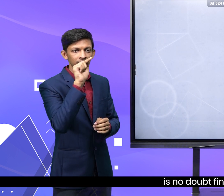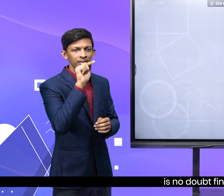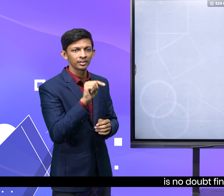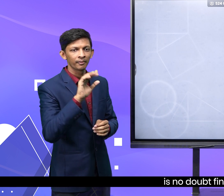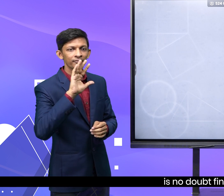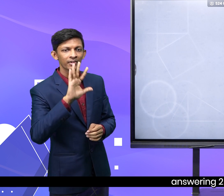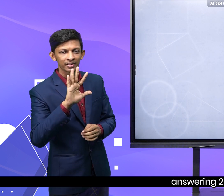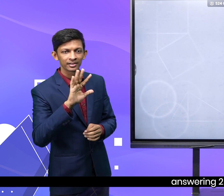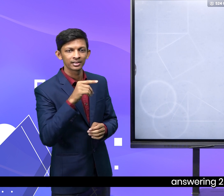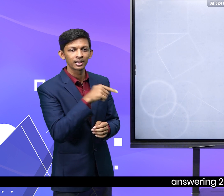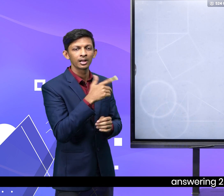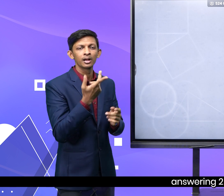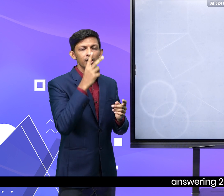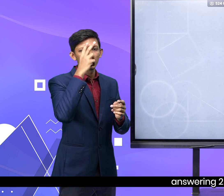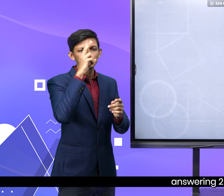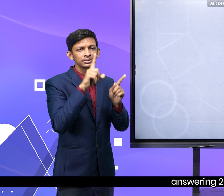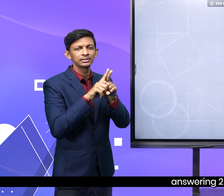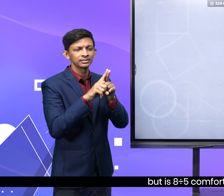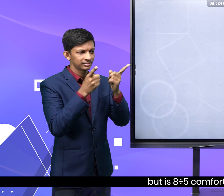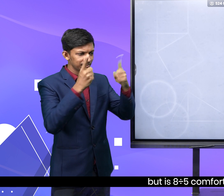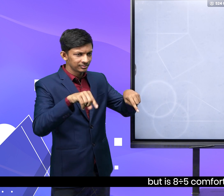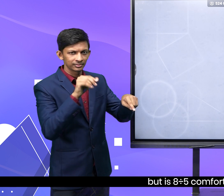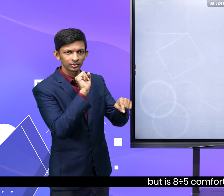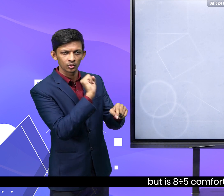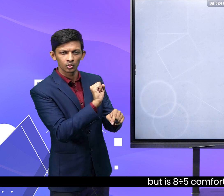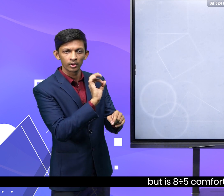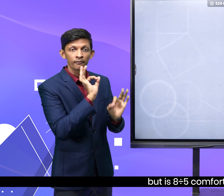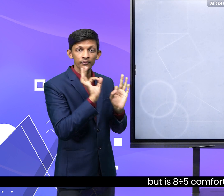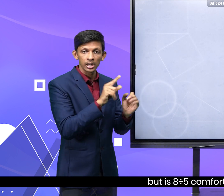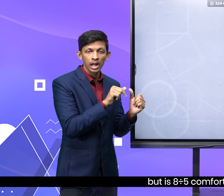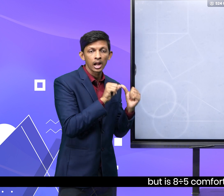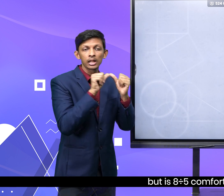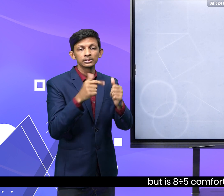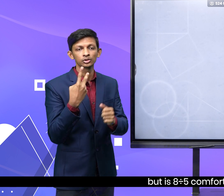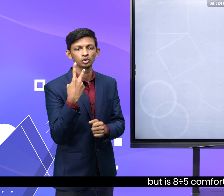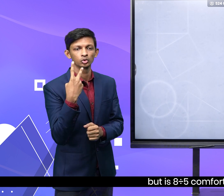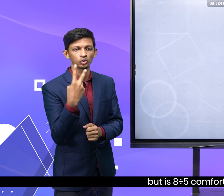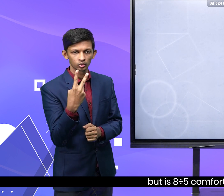fine, answering 2, but is 8 divided by 5 comfortable?